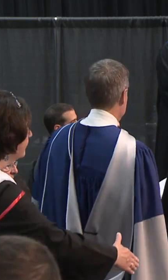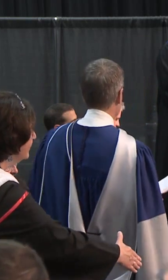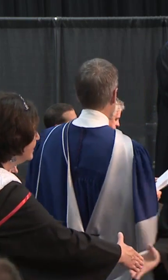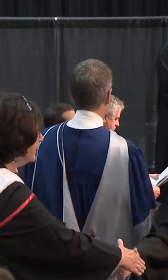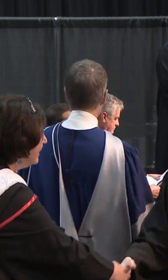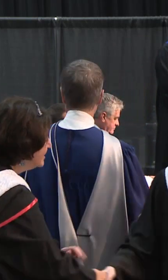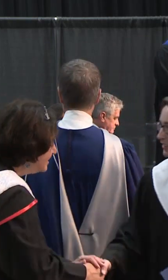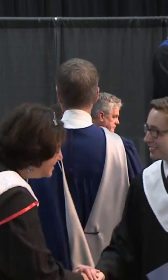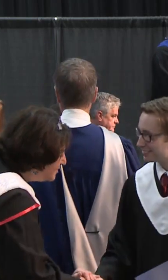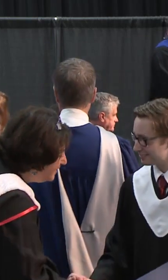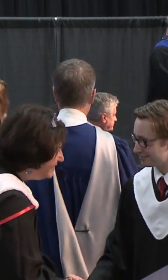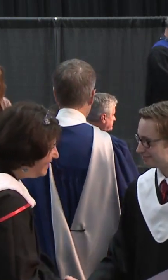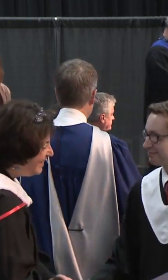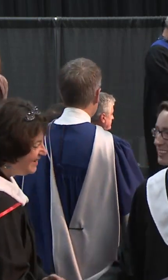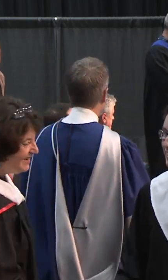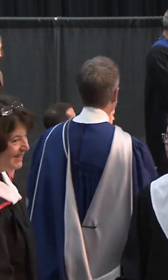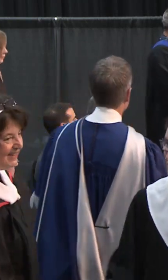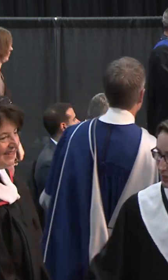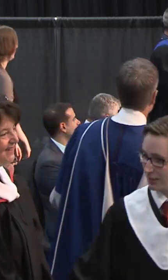Eric Walsh.